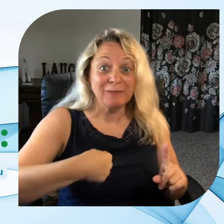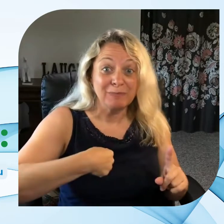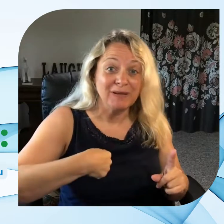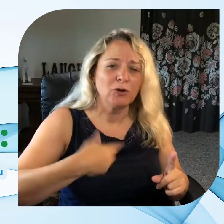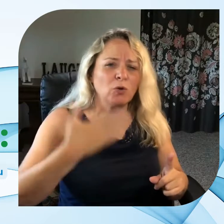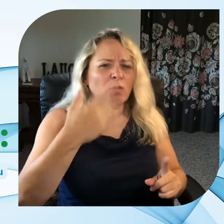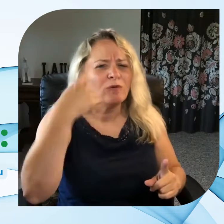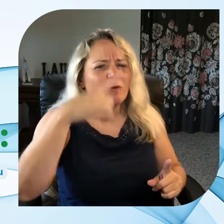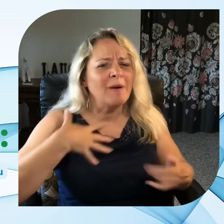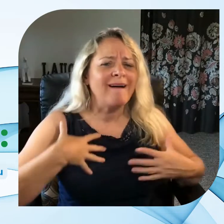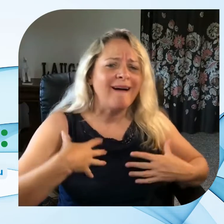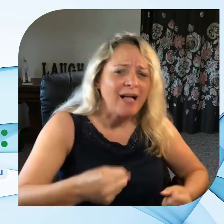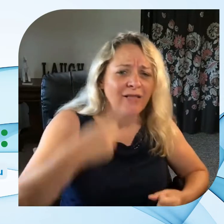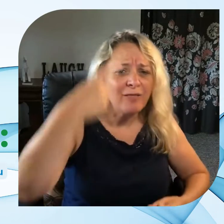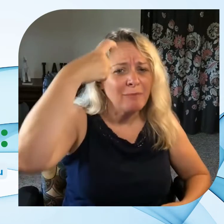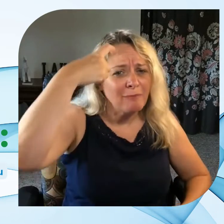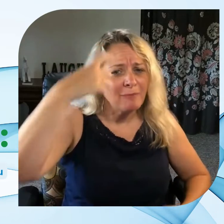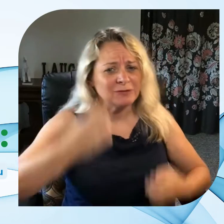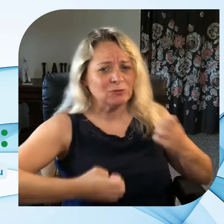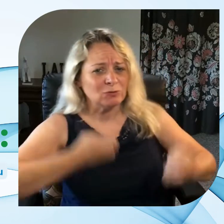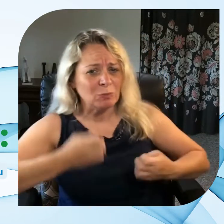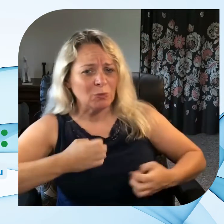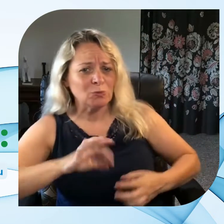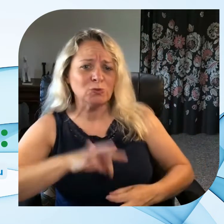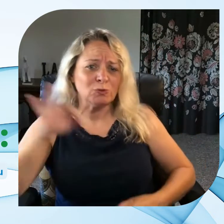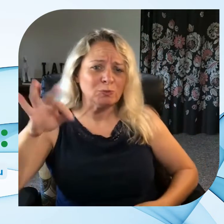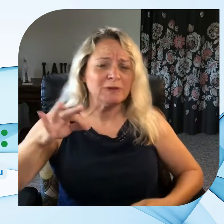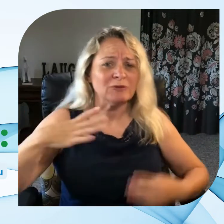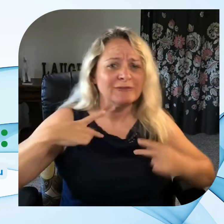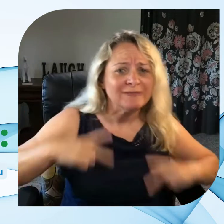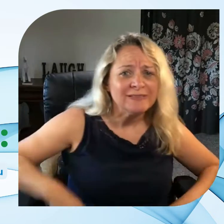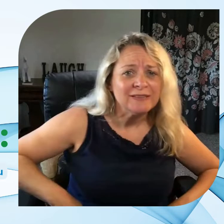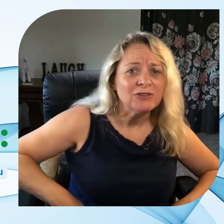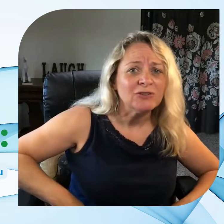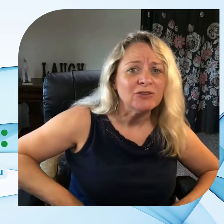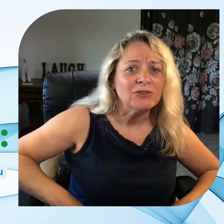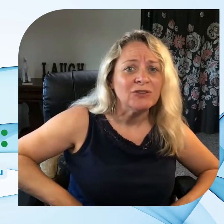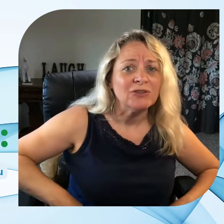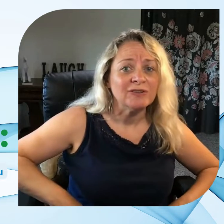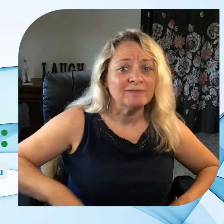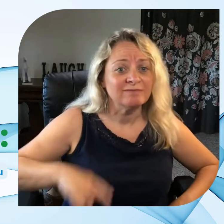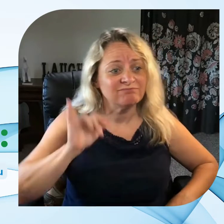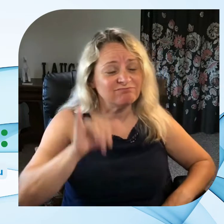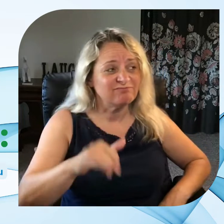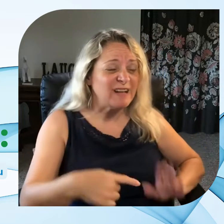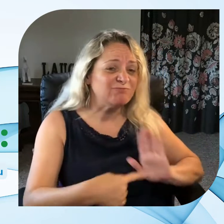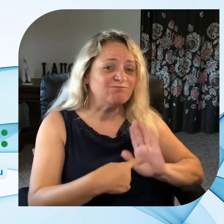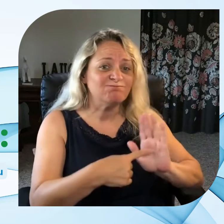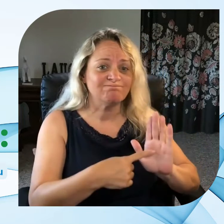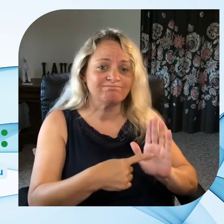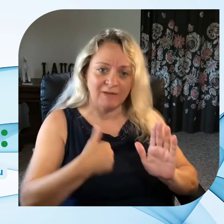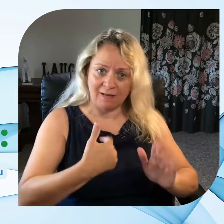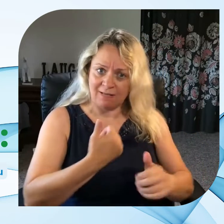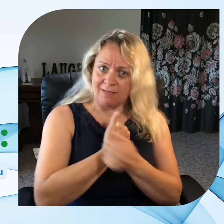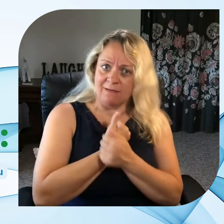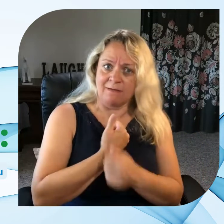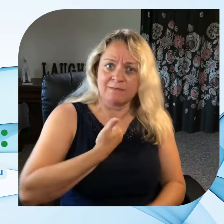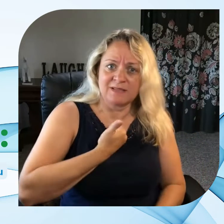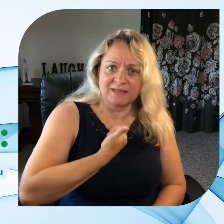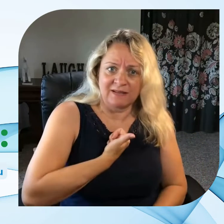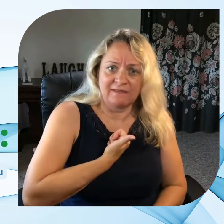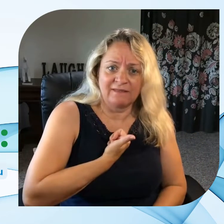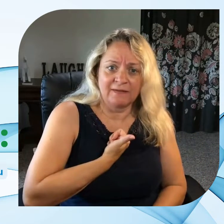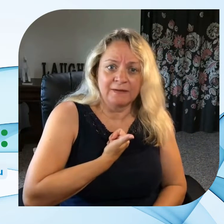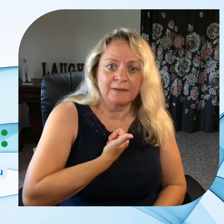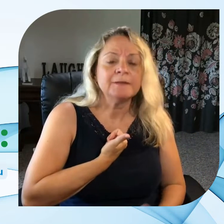week. Think about when you're in a space of, I really